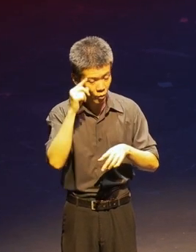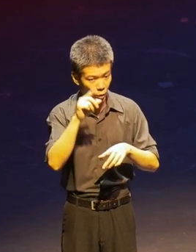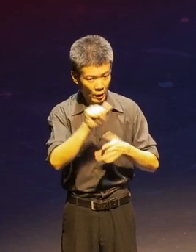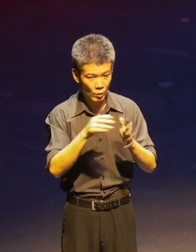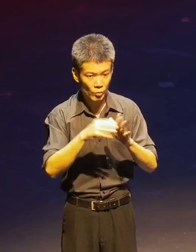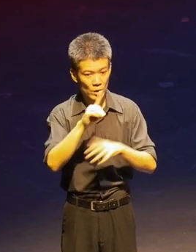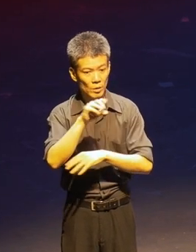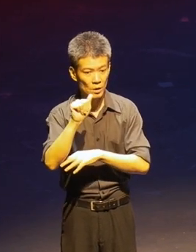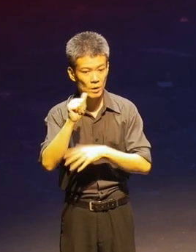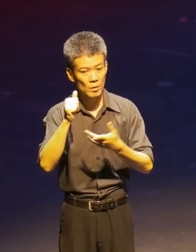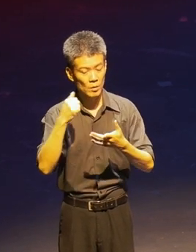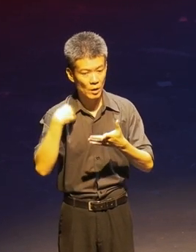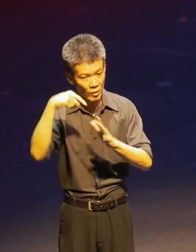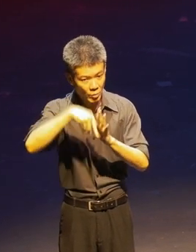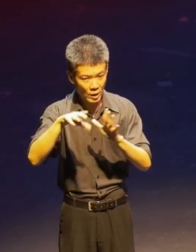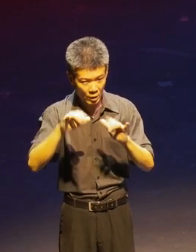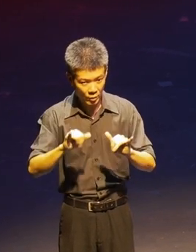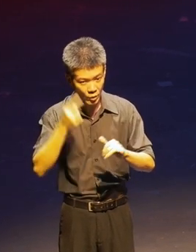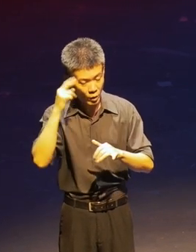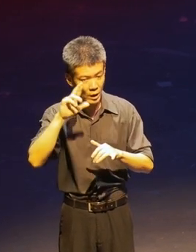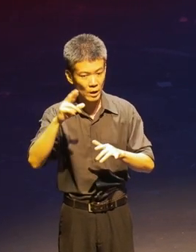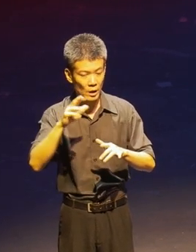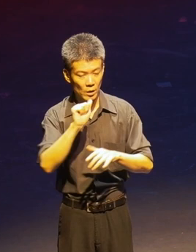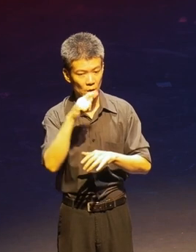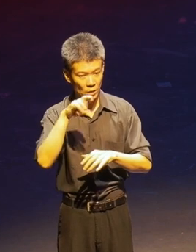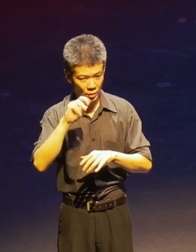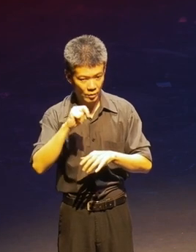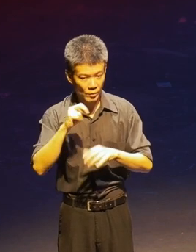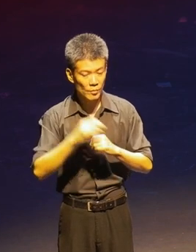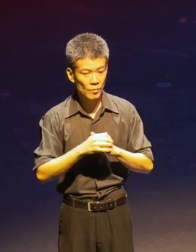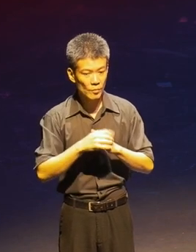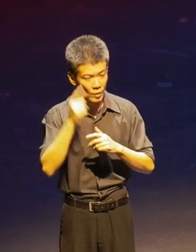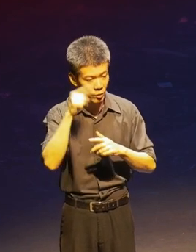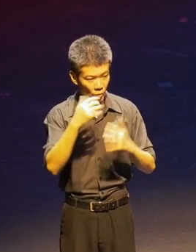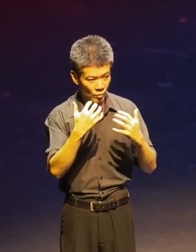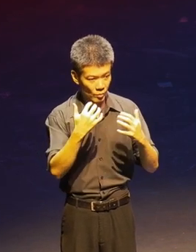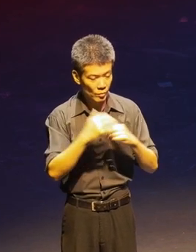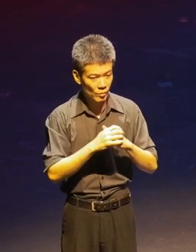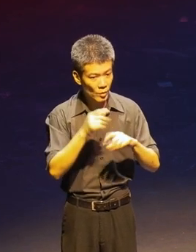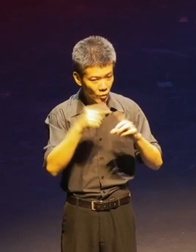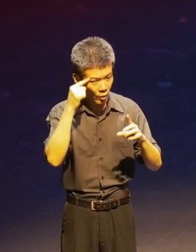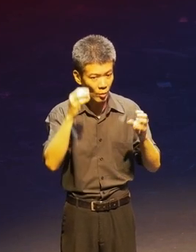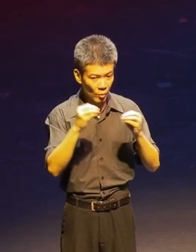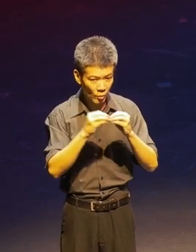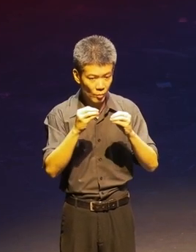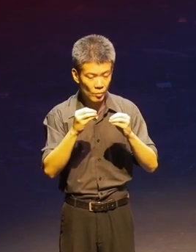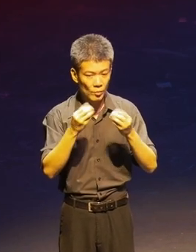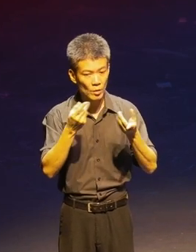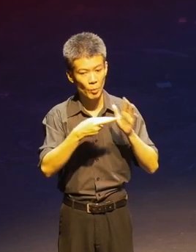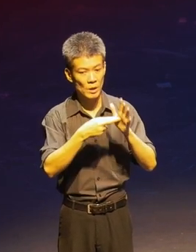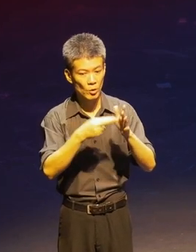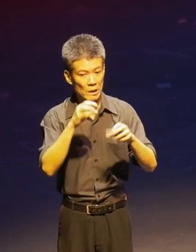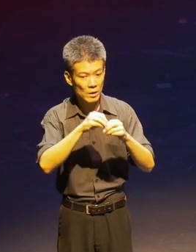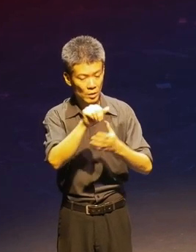to deepen capabilities, realize their aspirations, and grow audience appreciation for more diverse